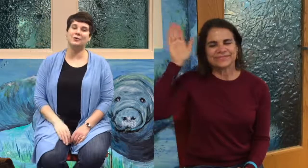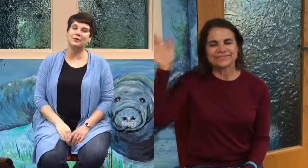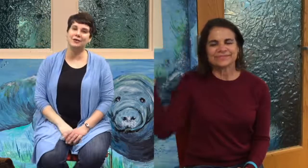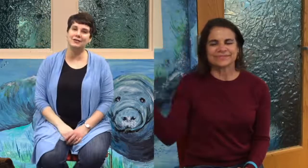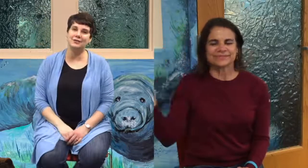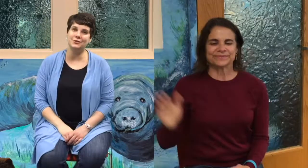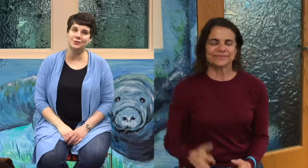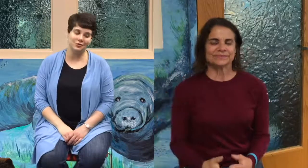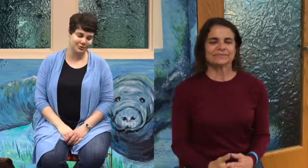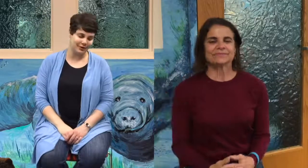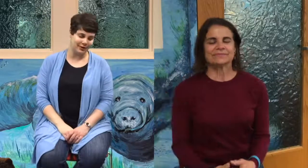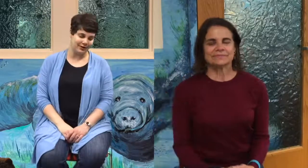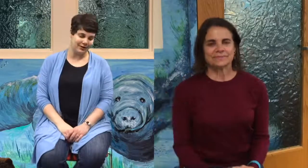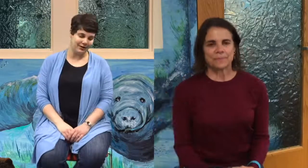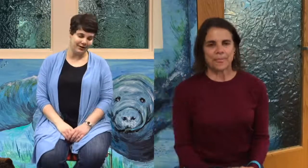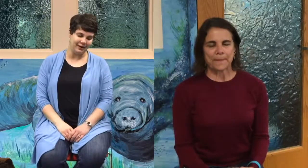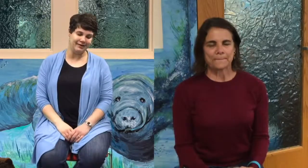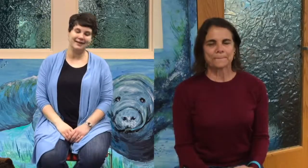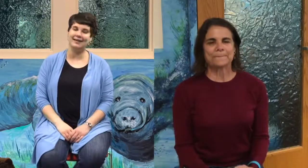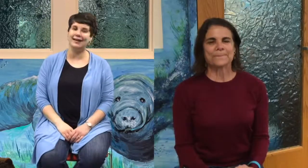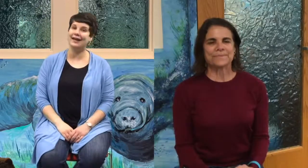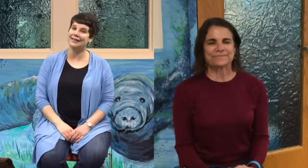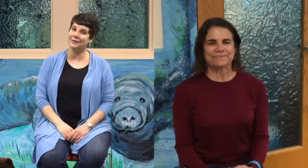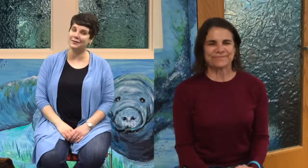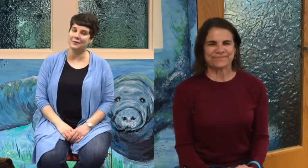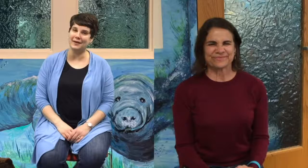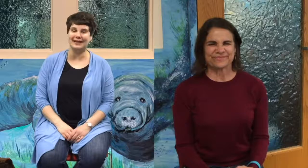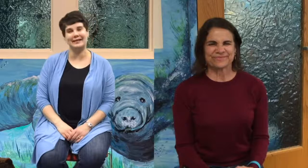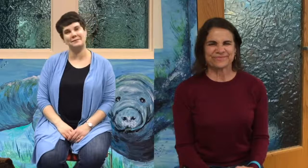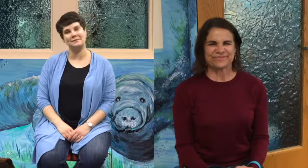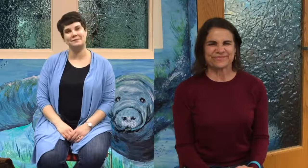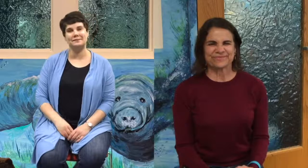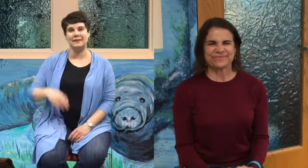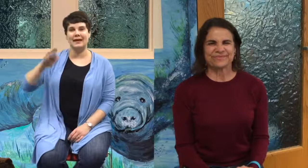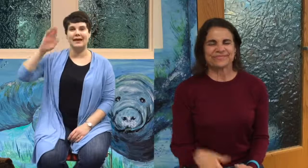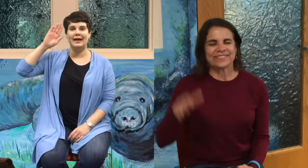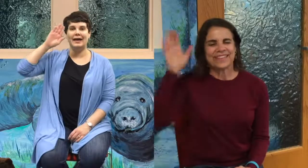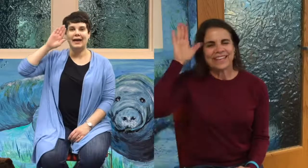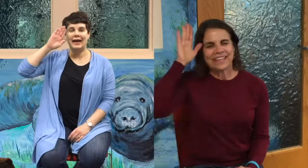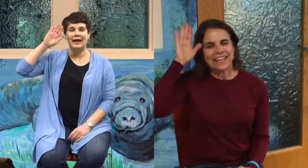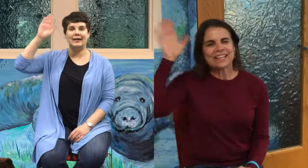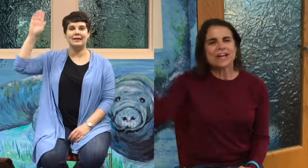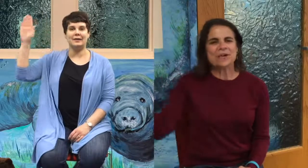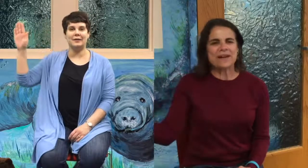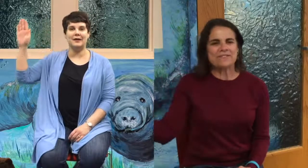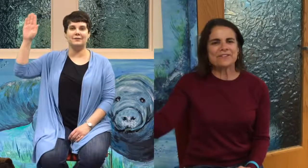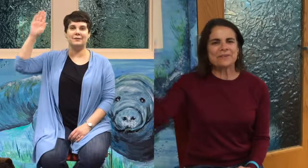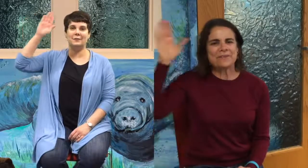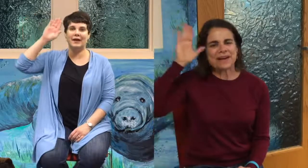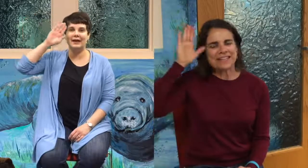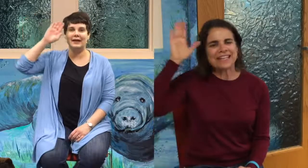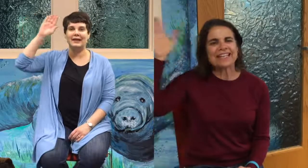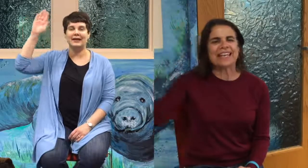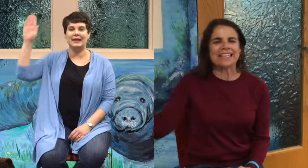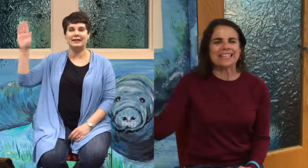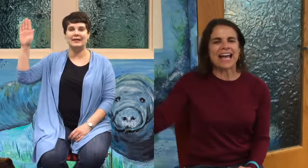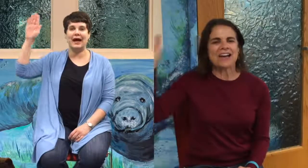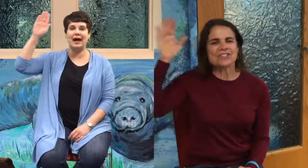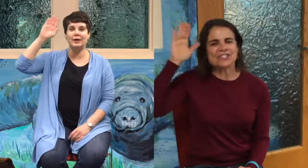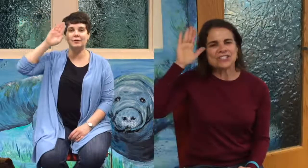going to do a song called Hello Everybody. Hello everybody, and how do you